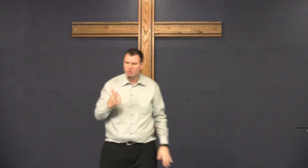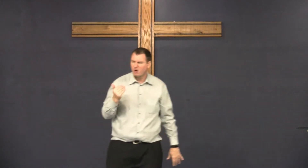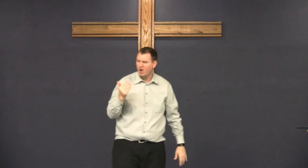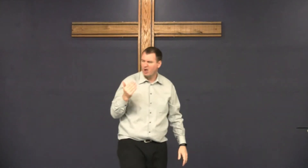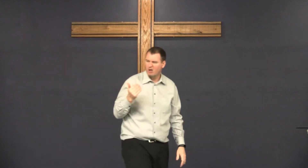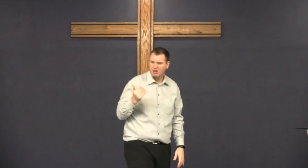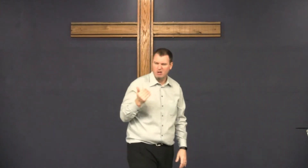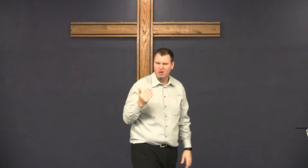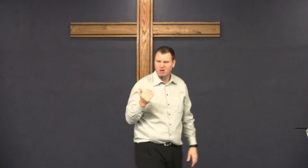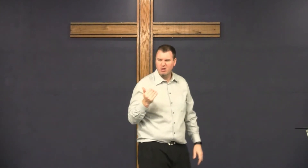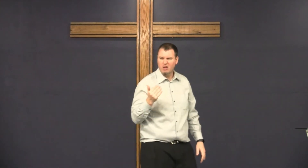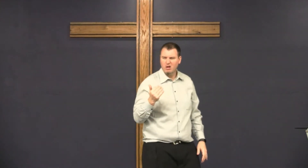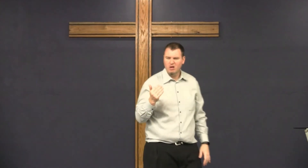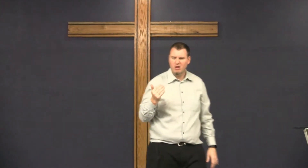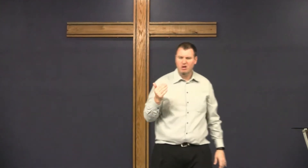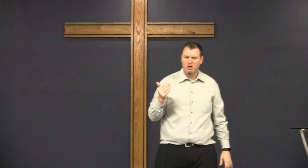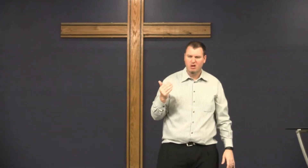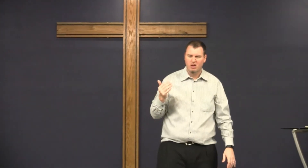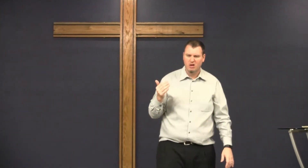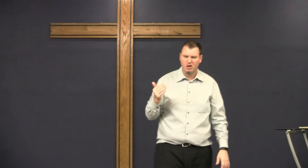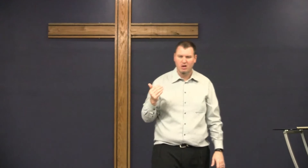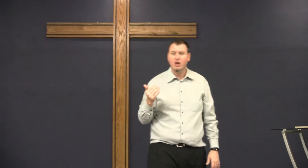to walk on their clothing. Why?